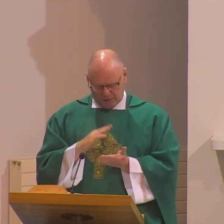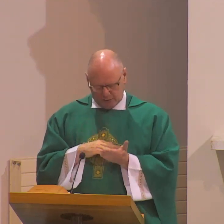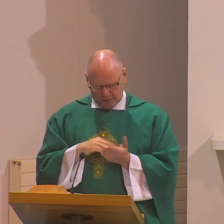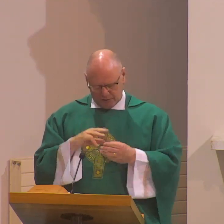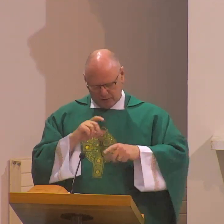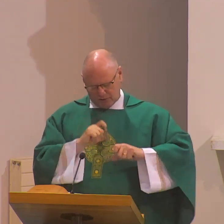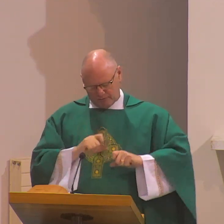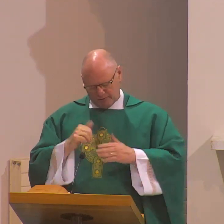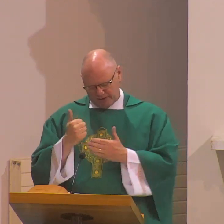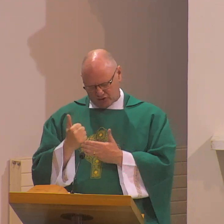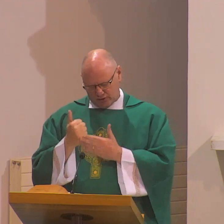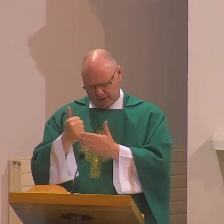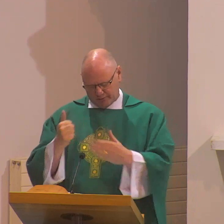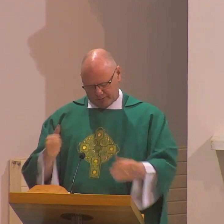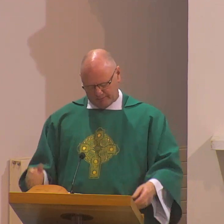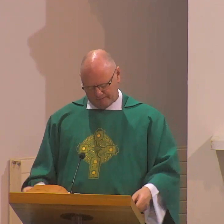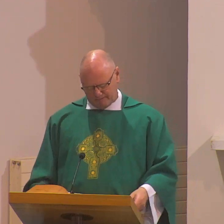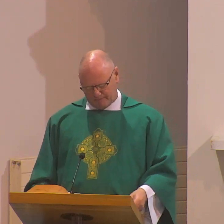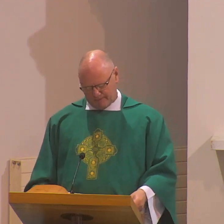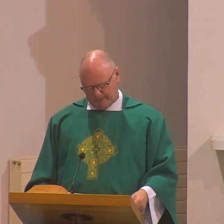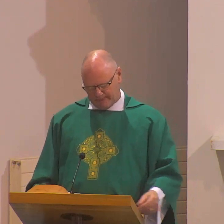our Mother of Perpetual Help.